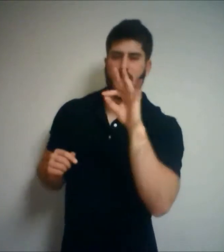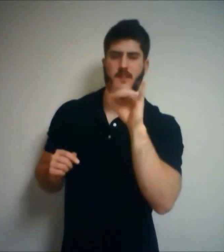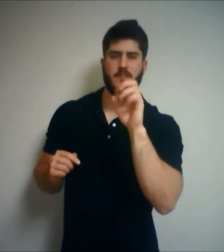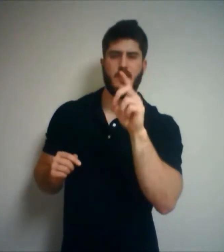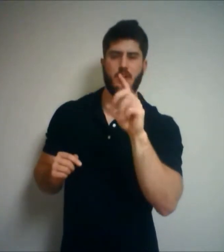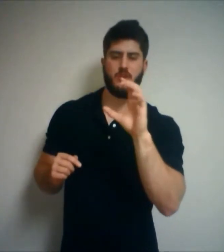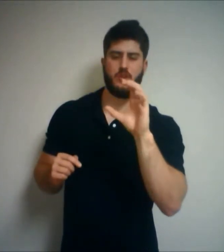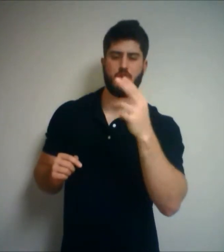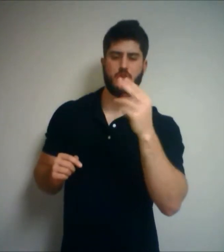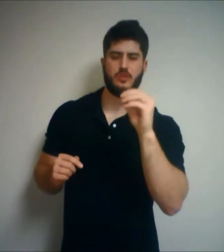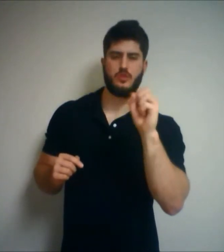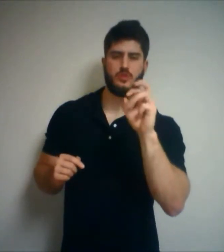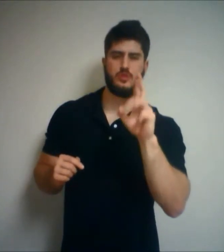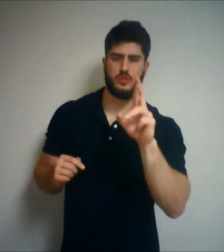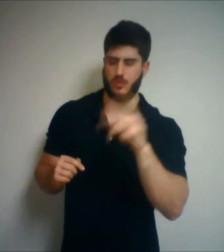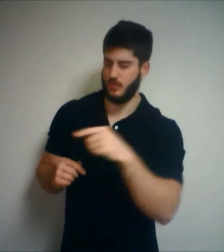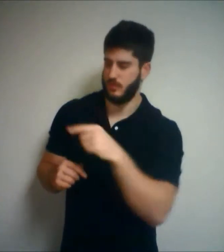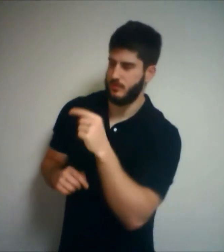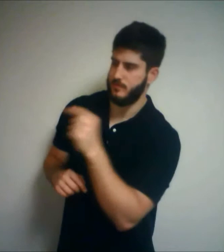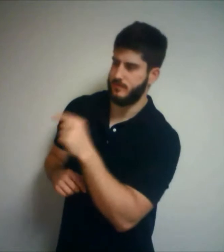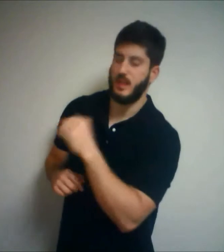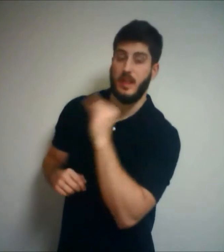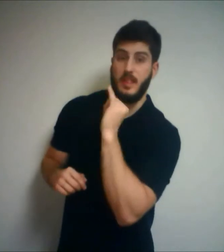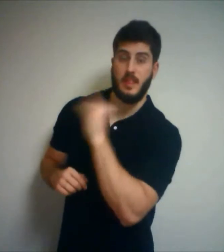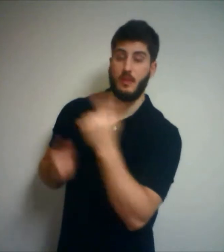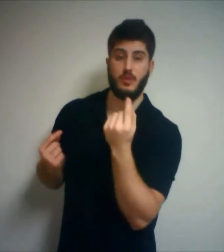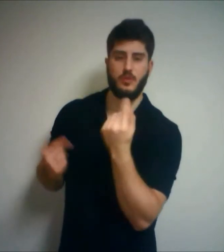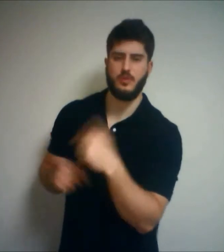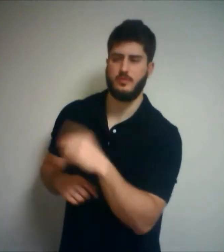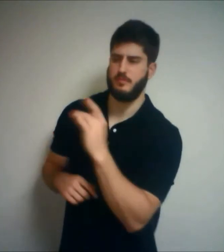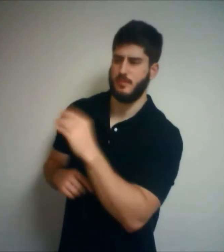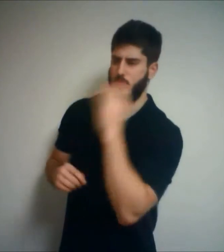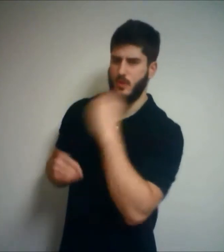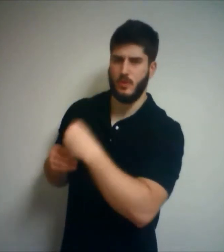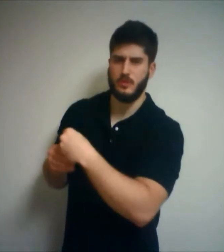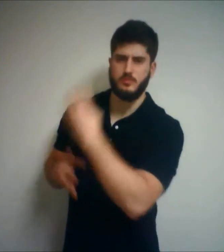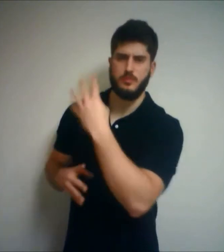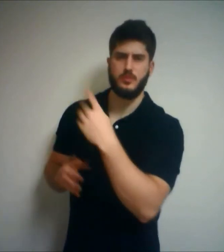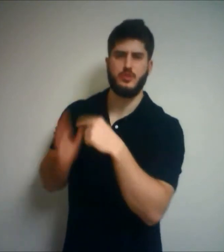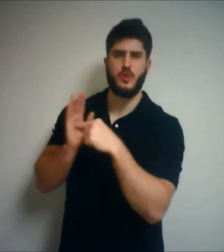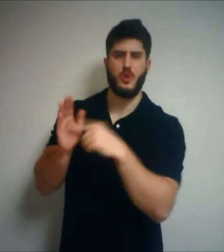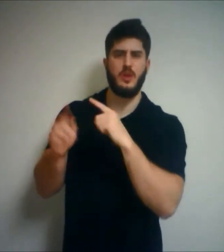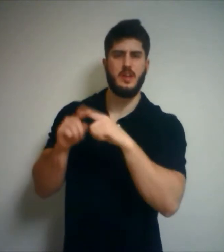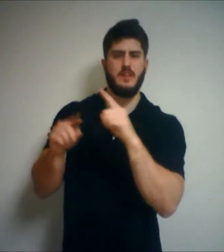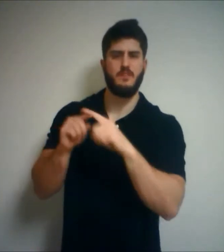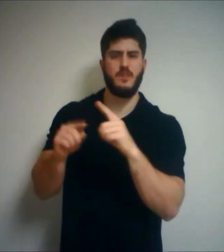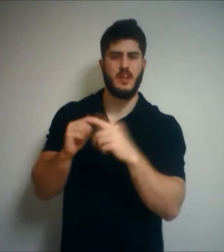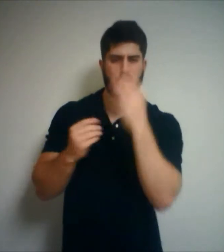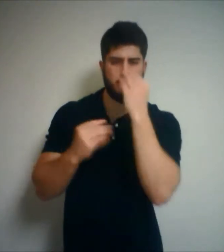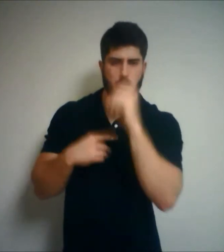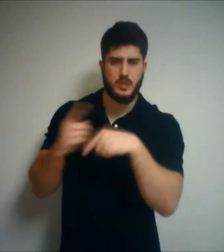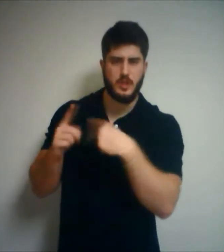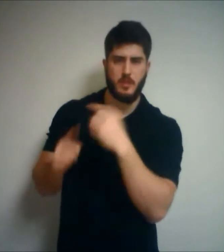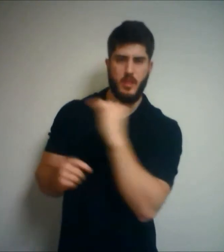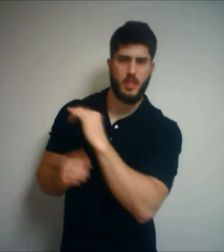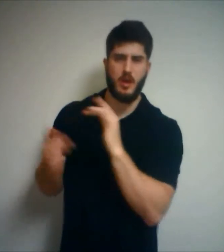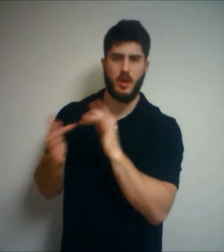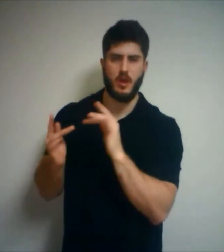is to display the list of the available pieces of information about each contact, and I can choose which of those pieces of